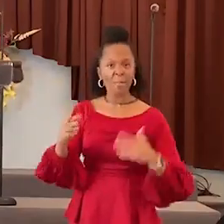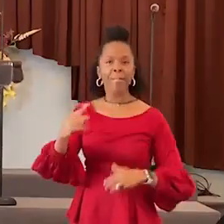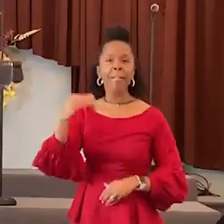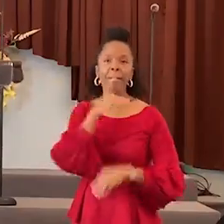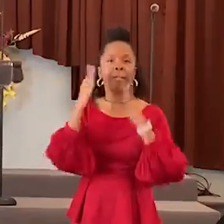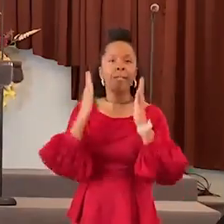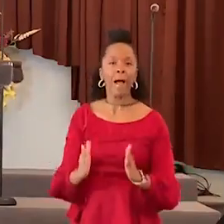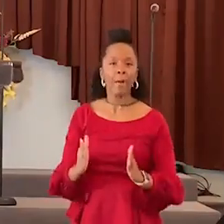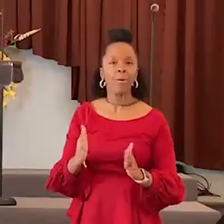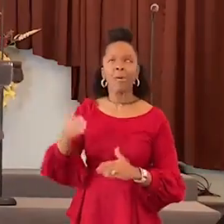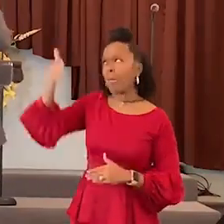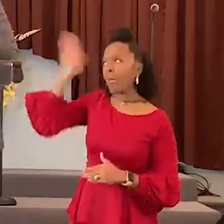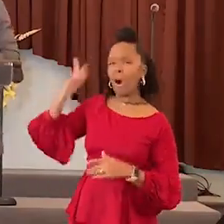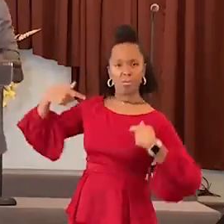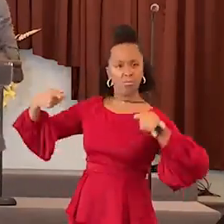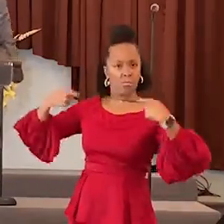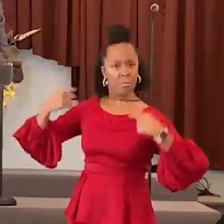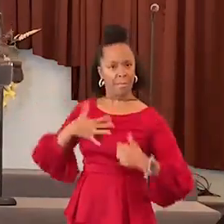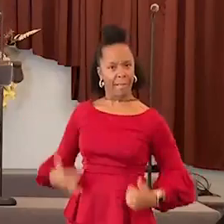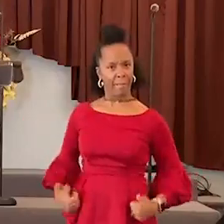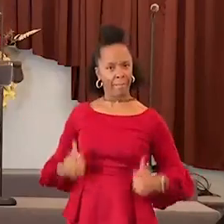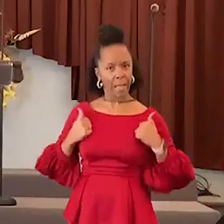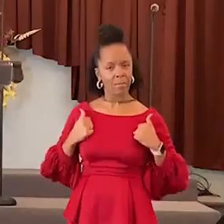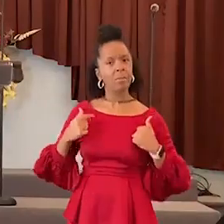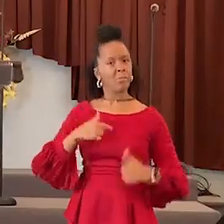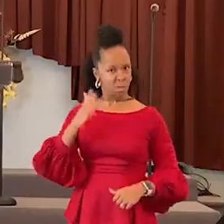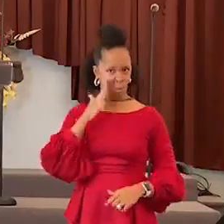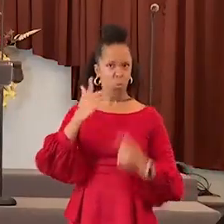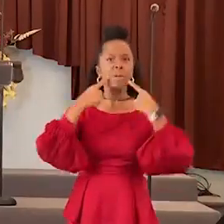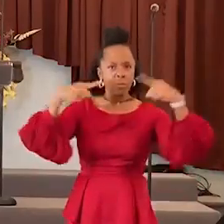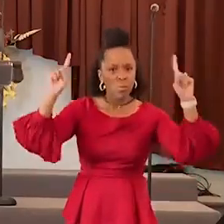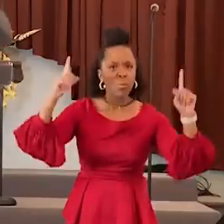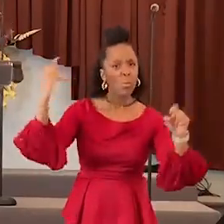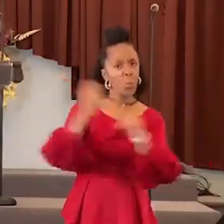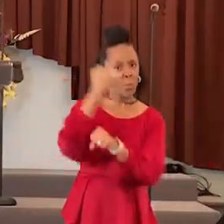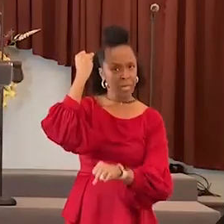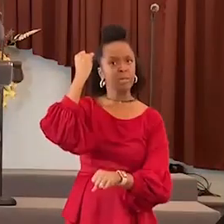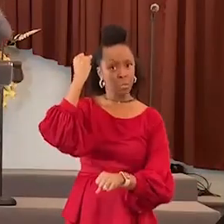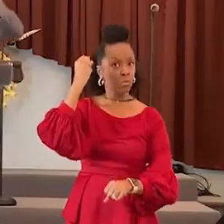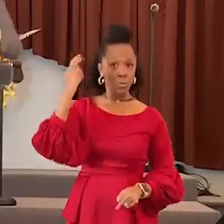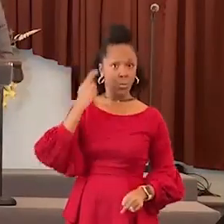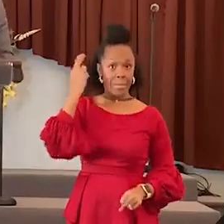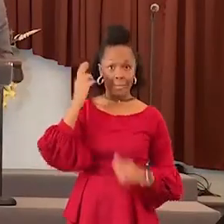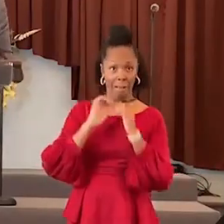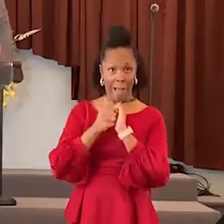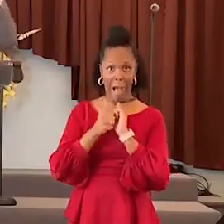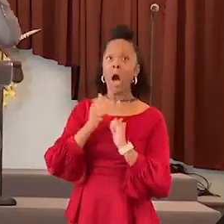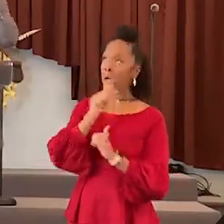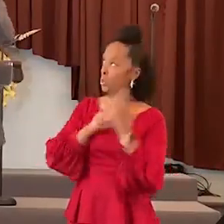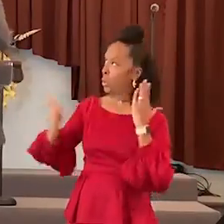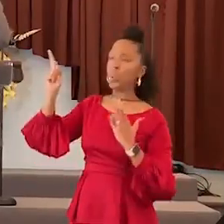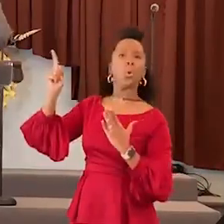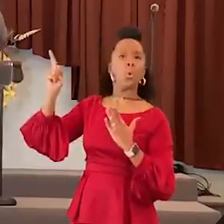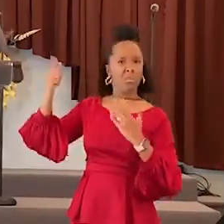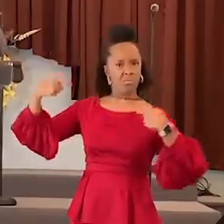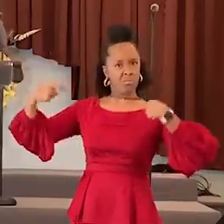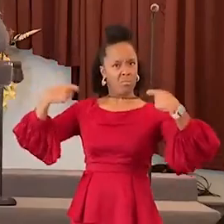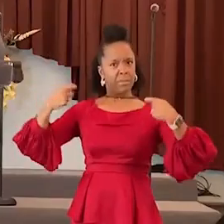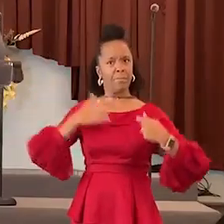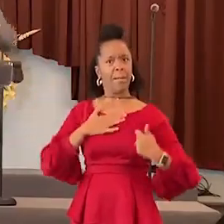on my life, I shall win. Because the hand of God is on my life, I shall be rewarded. Because the hand